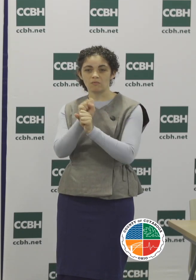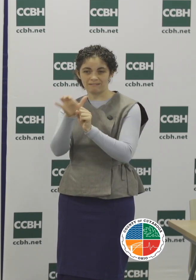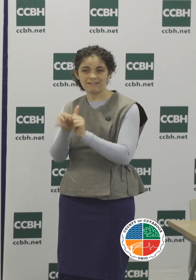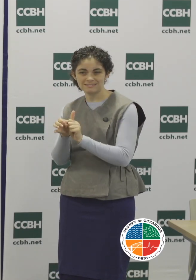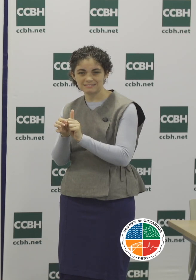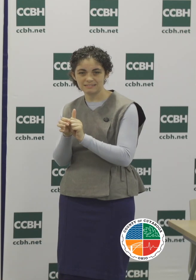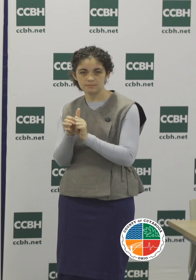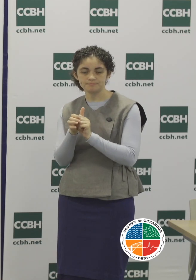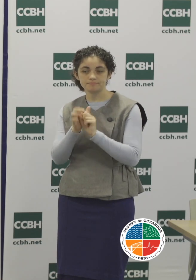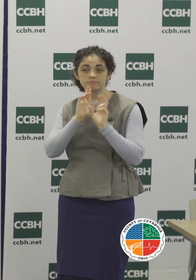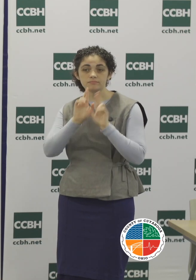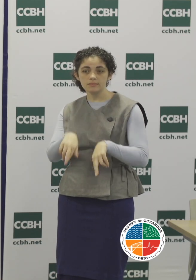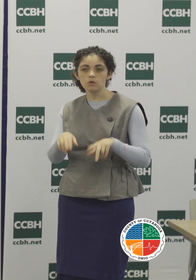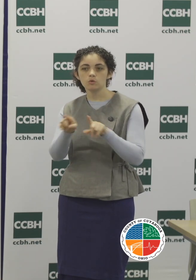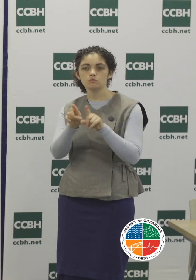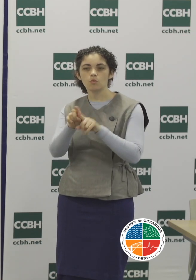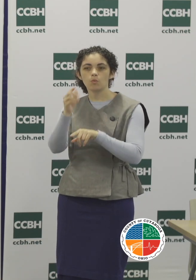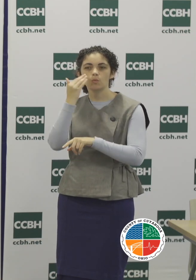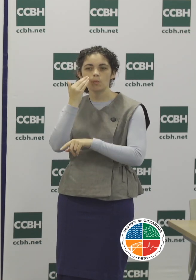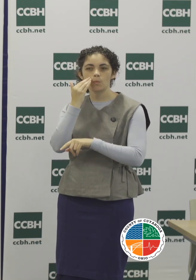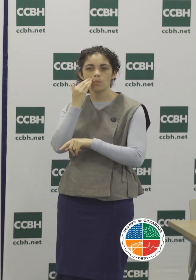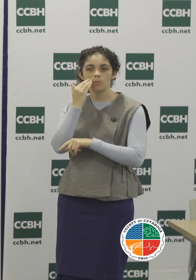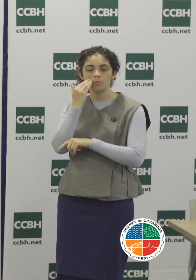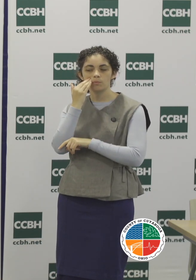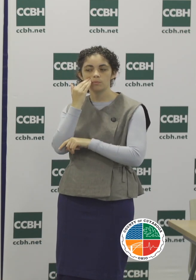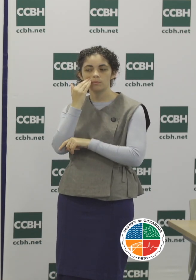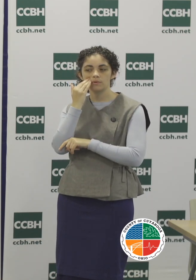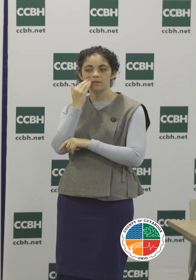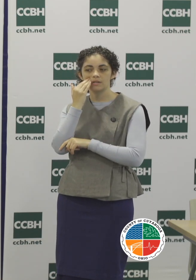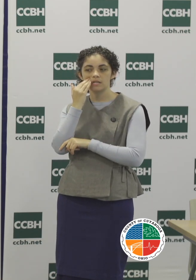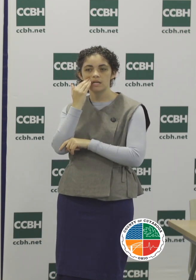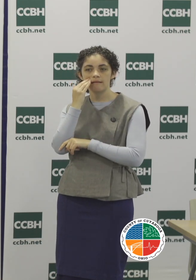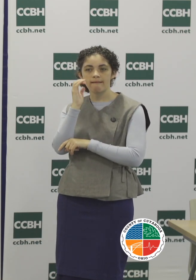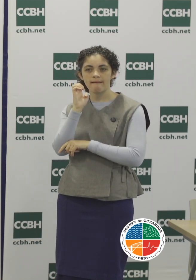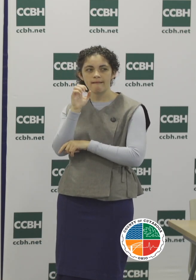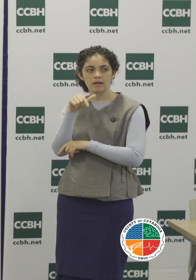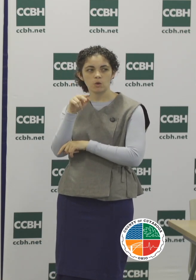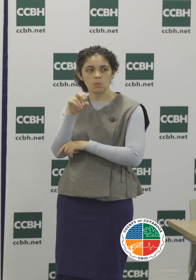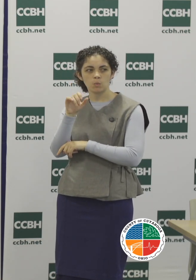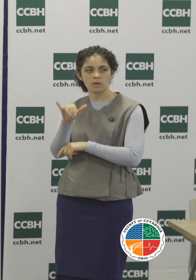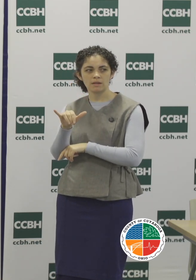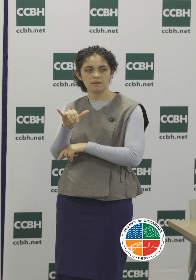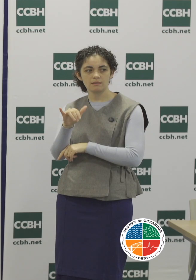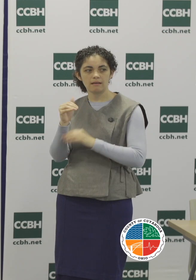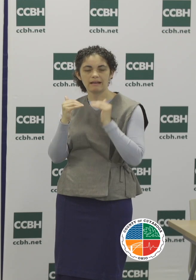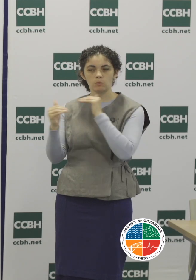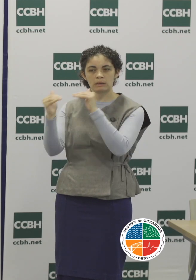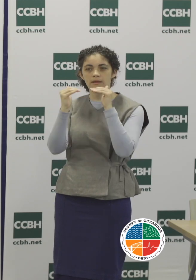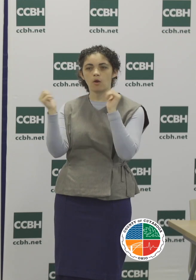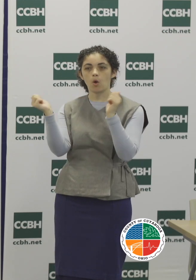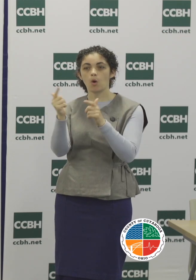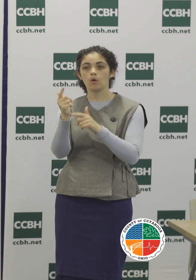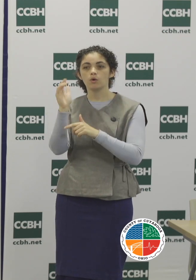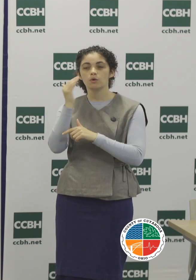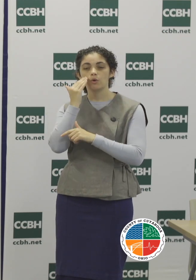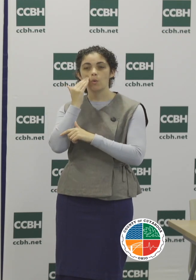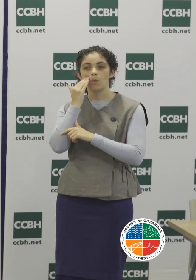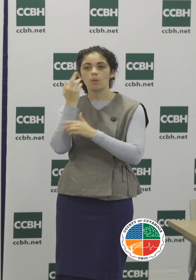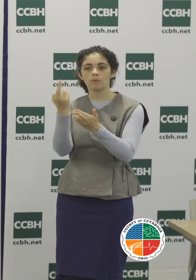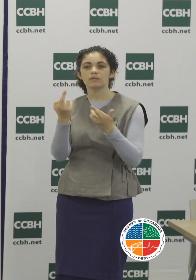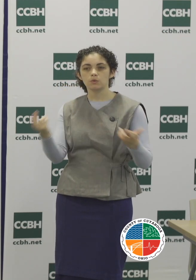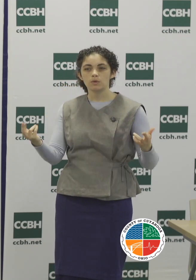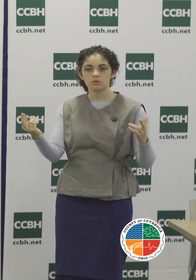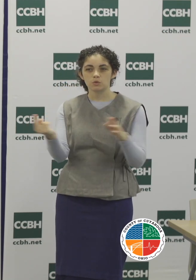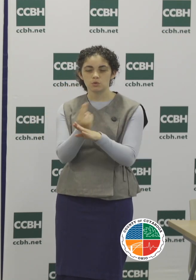and a part of ensuring that equity and making sure that we address it is making sure that resources